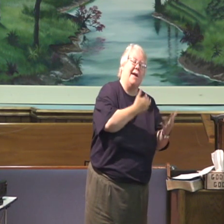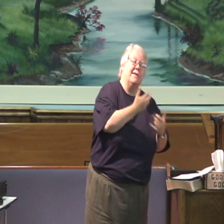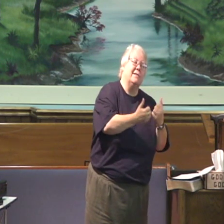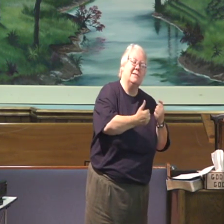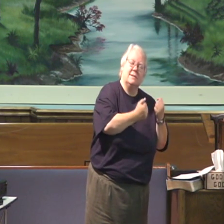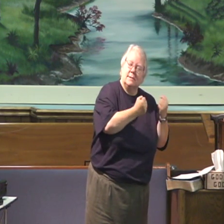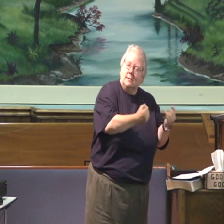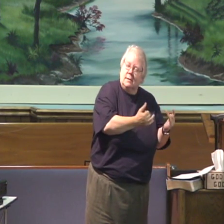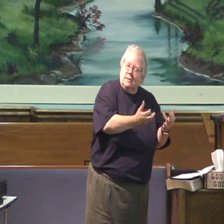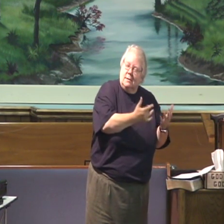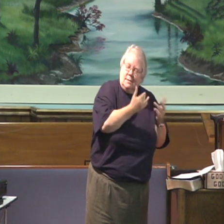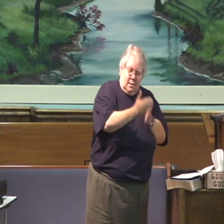fire,